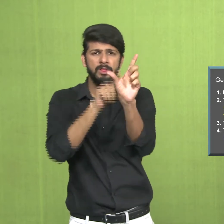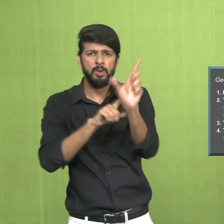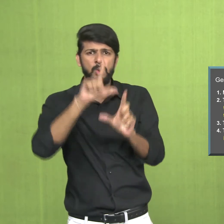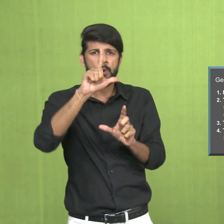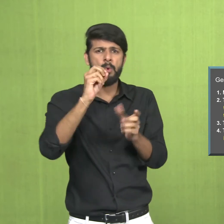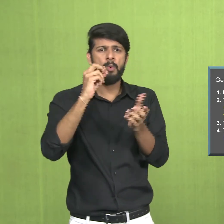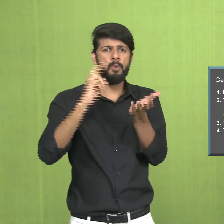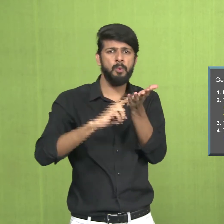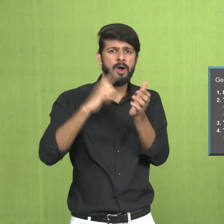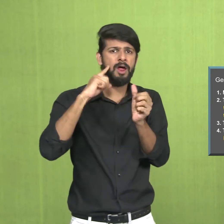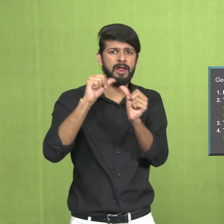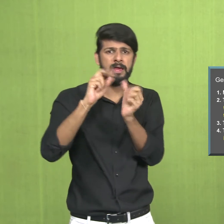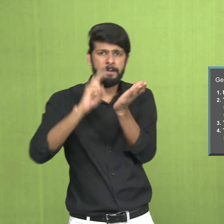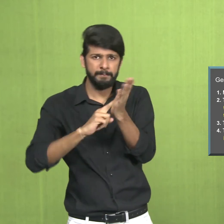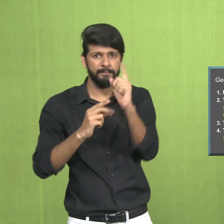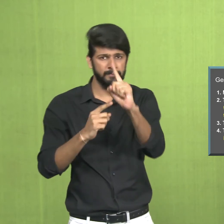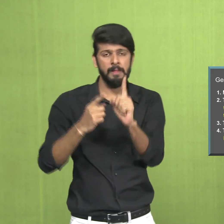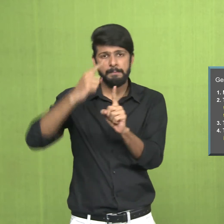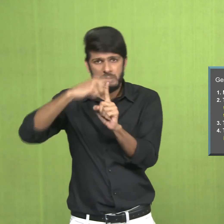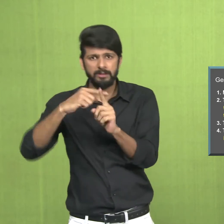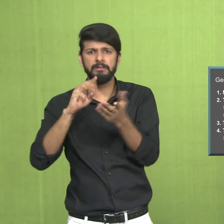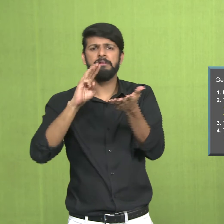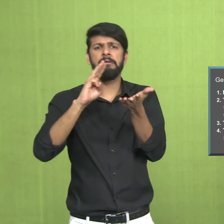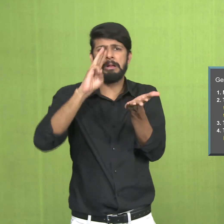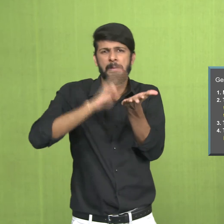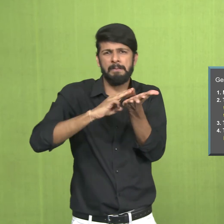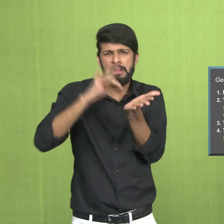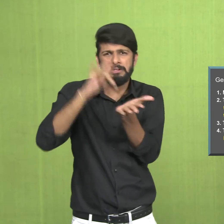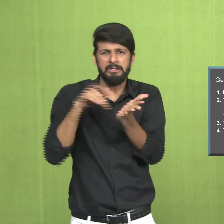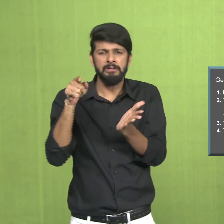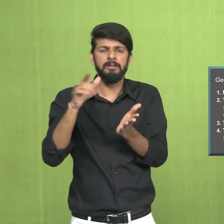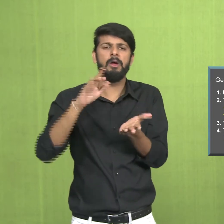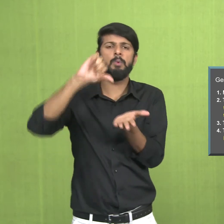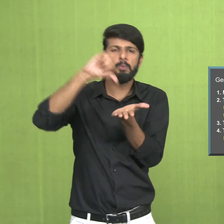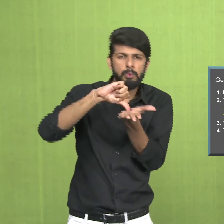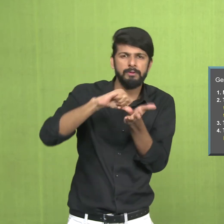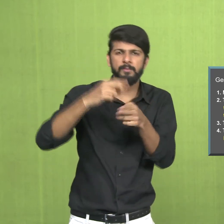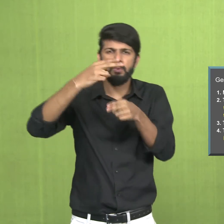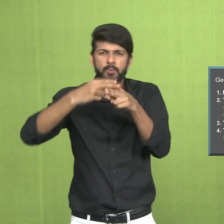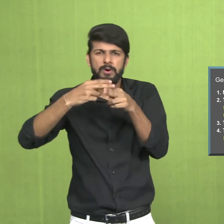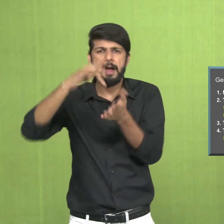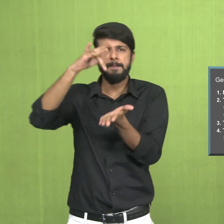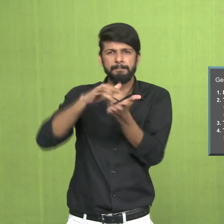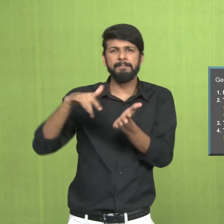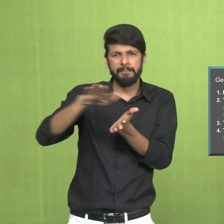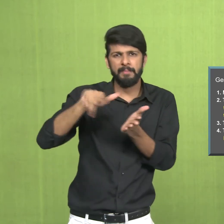like the Egyptian civilization, then the Babylonian civilization and the